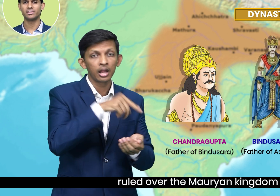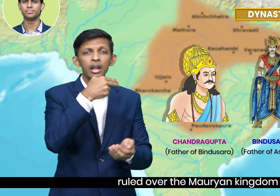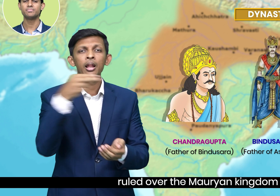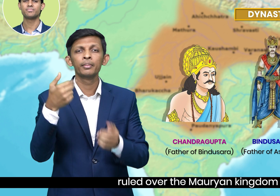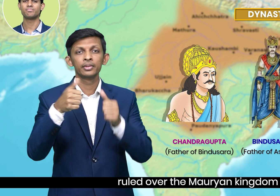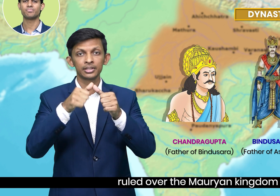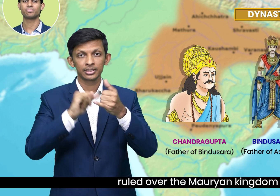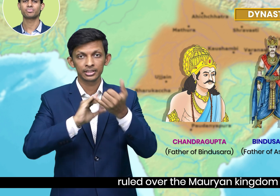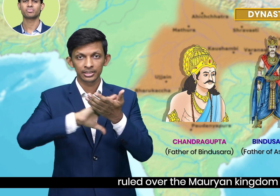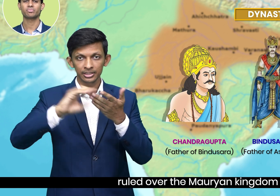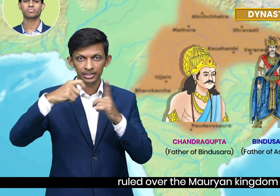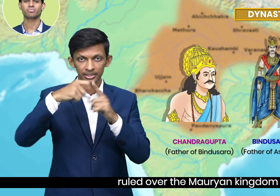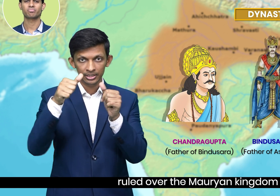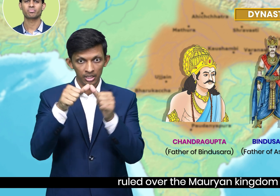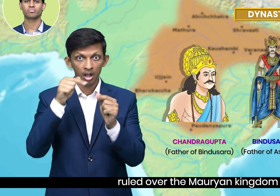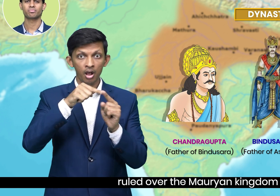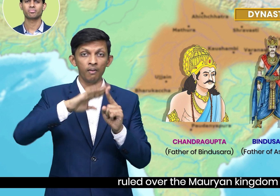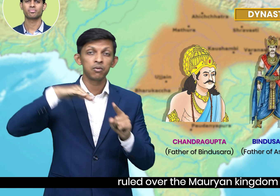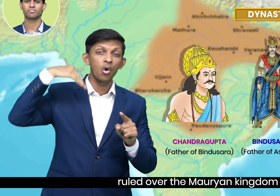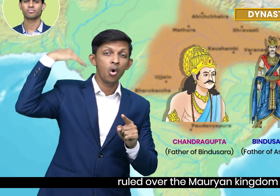Mauryan kingdom